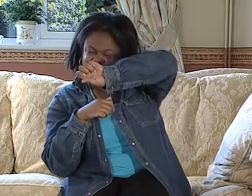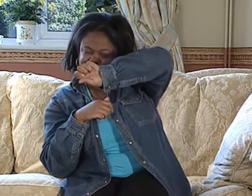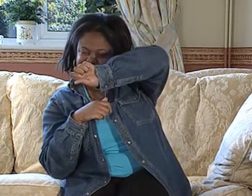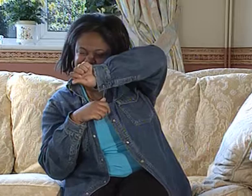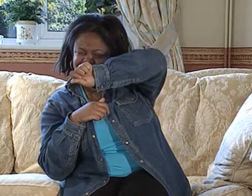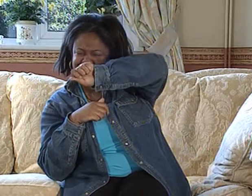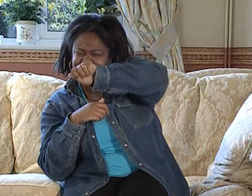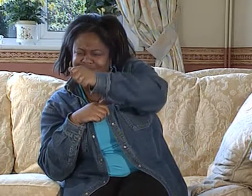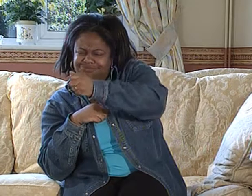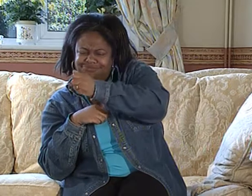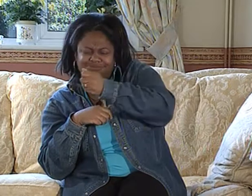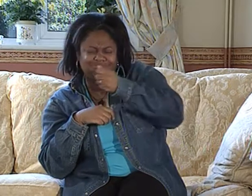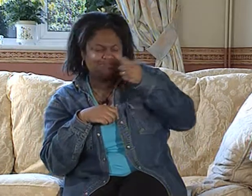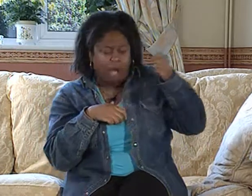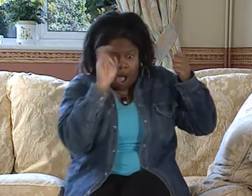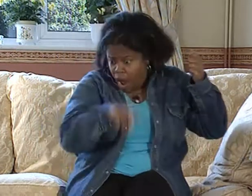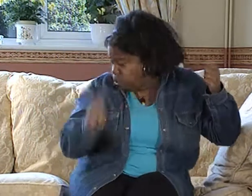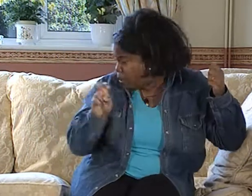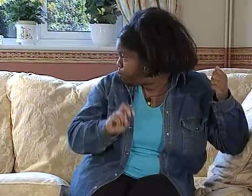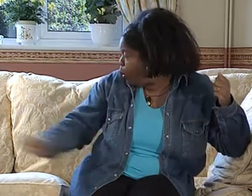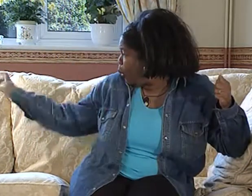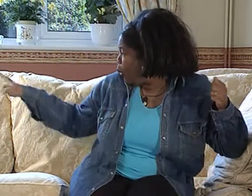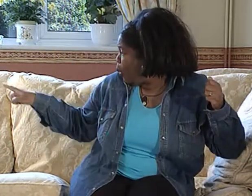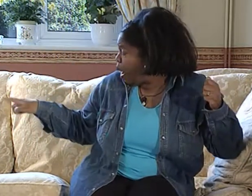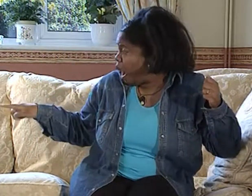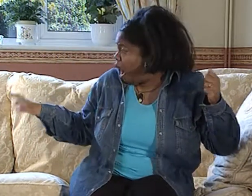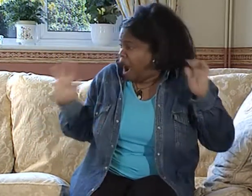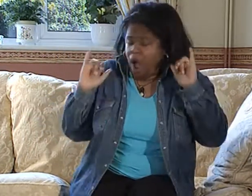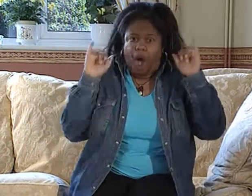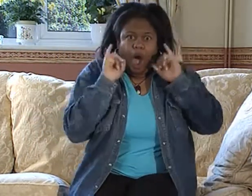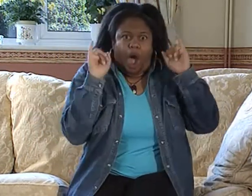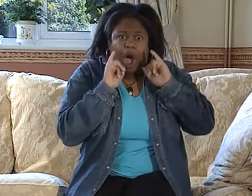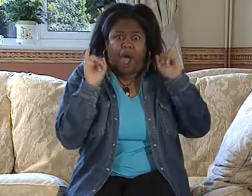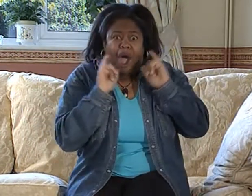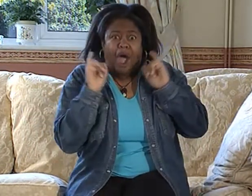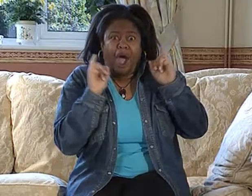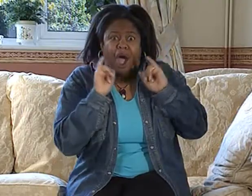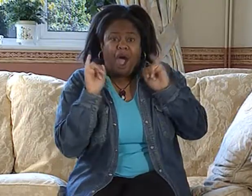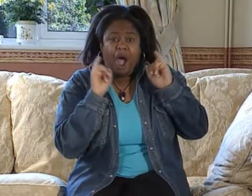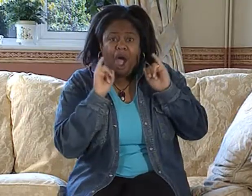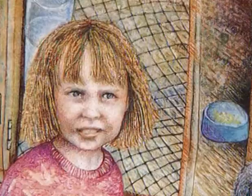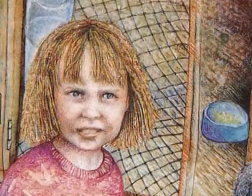She opened the door. Quick as a wink, the rabbit whizzed out of the hutch and out of the shed.